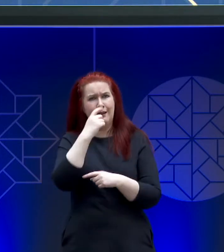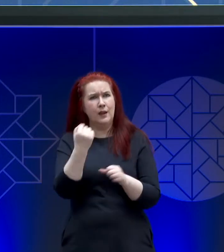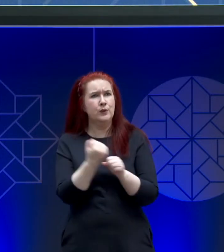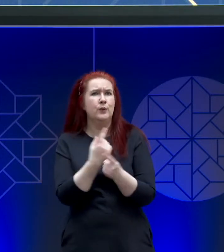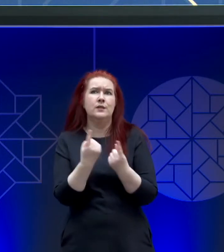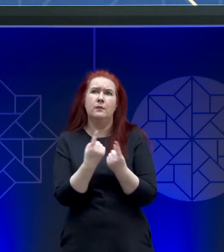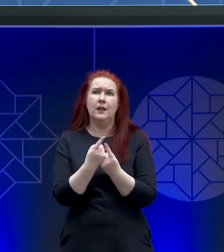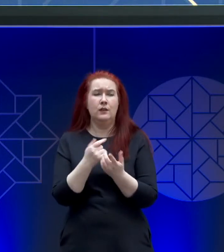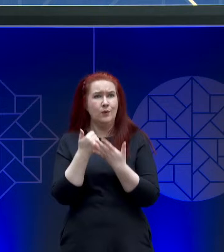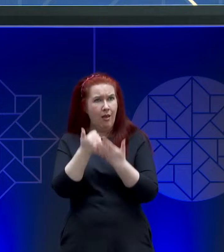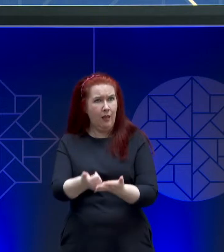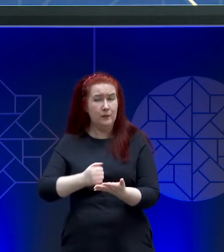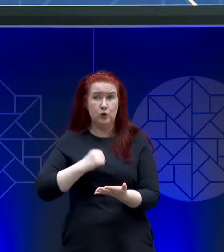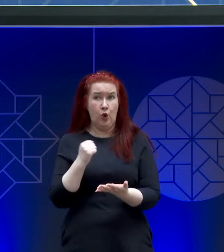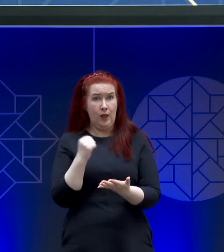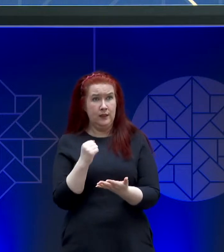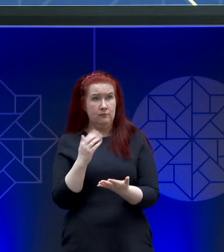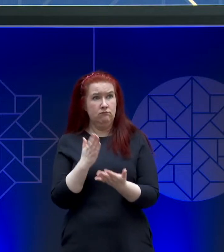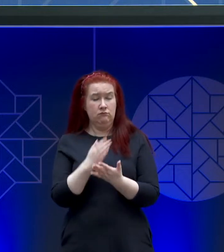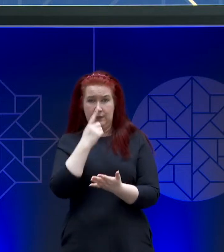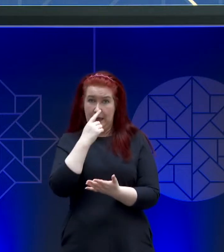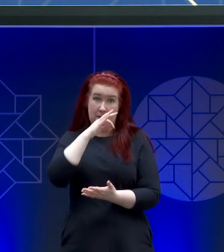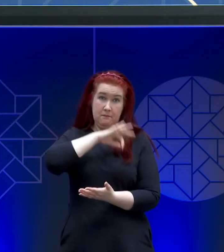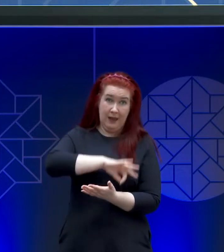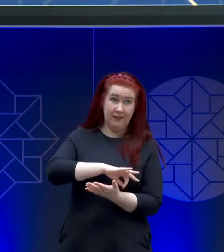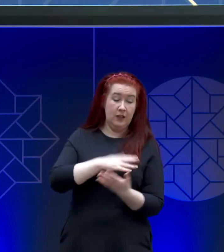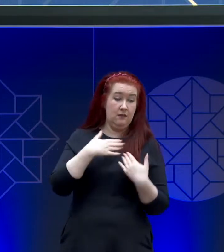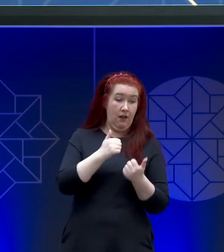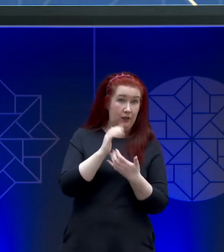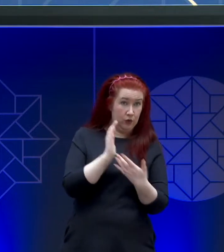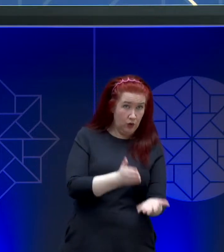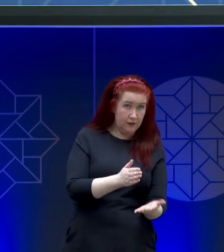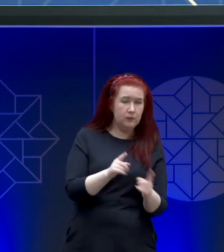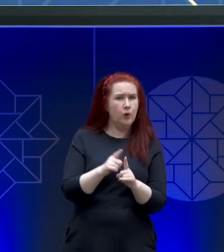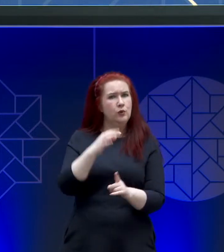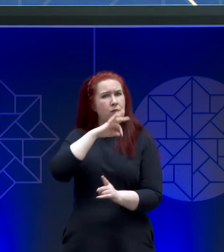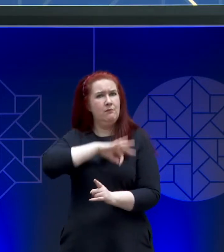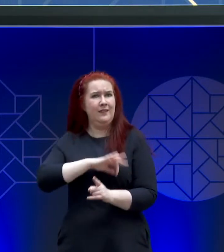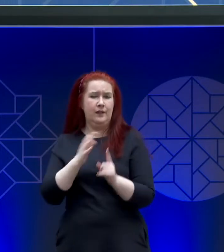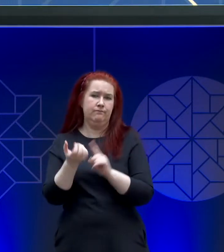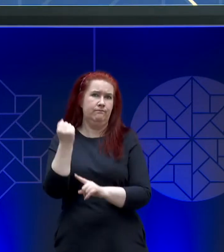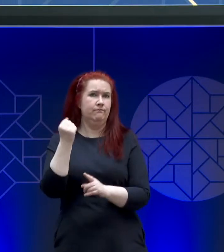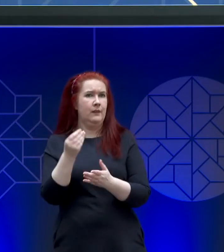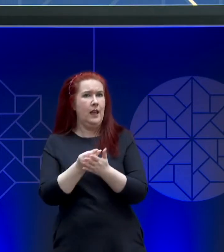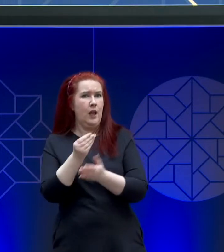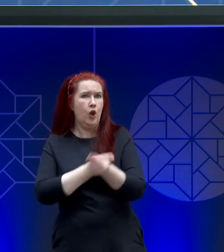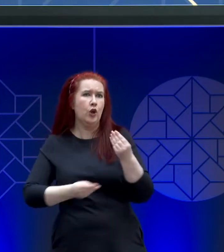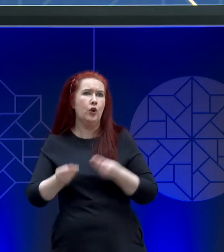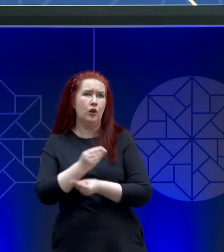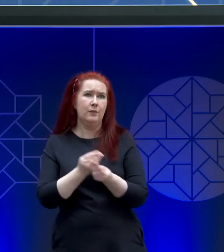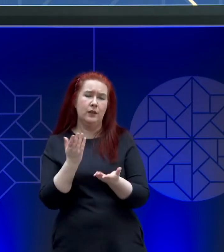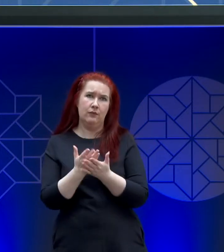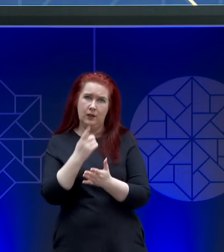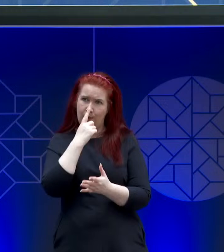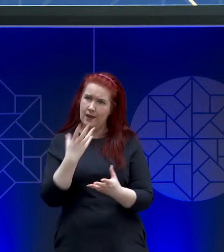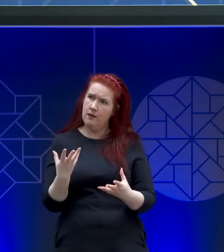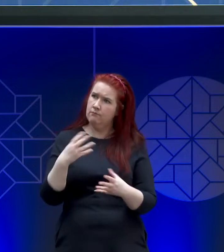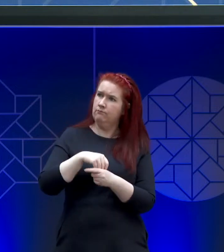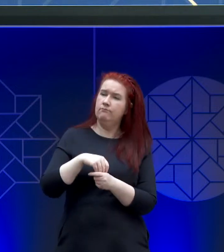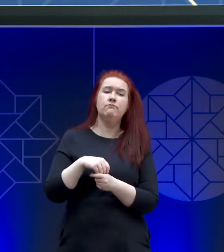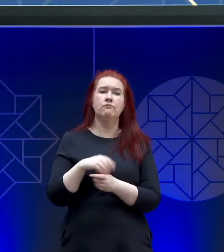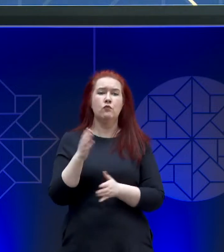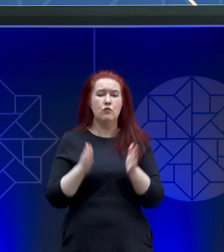helps Scotland not only benefit in terms of its health service, but also benefit in terms of its economy by really embracing robotics and